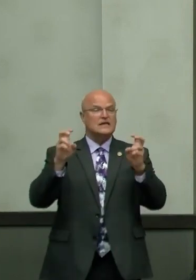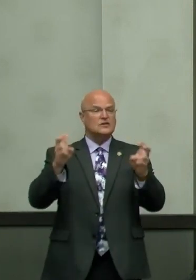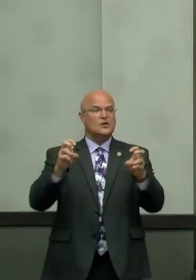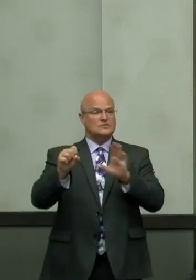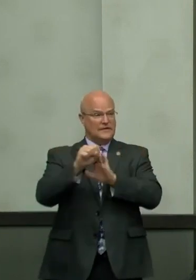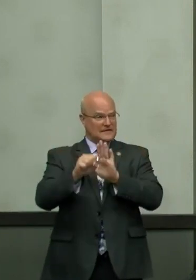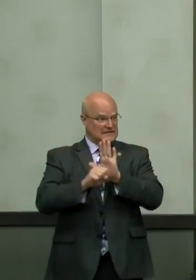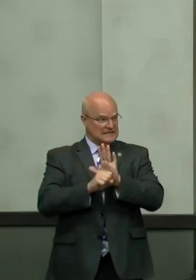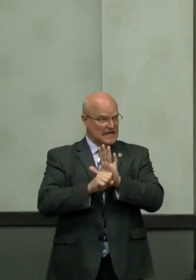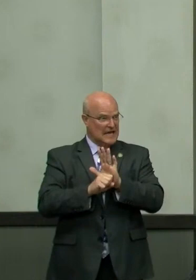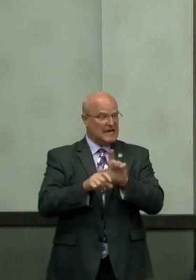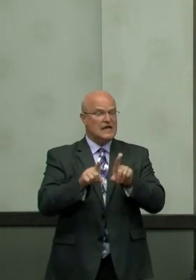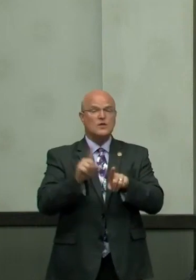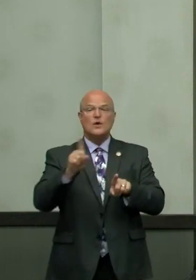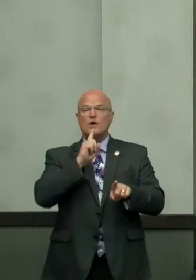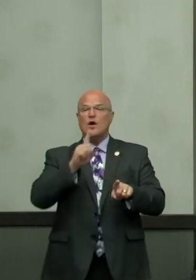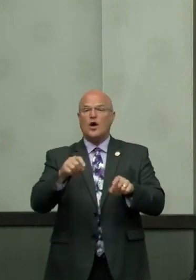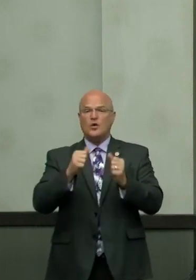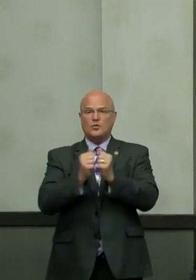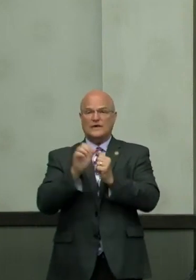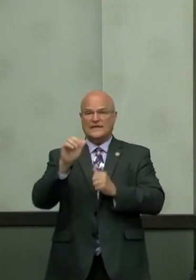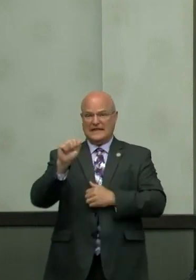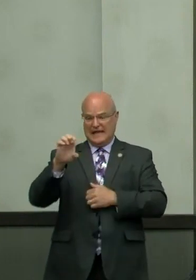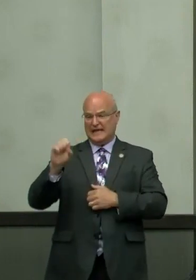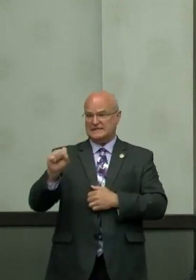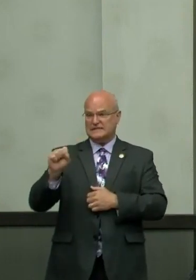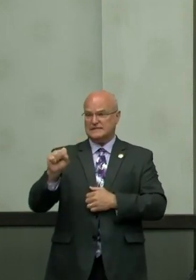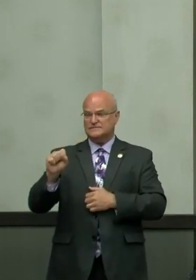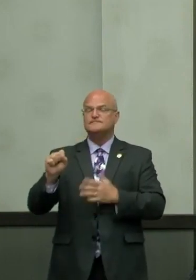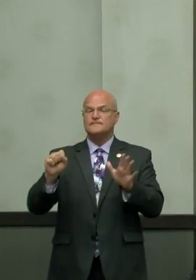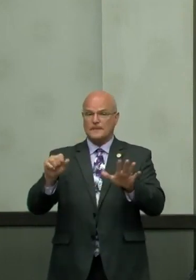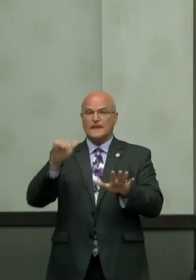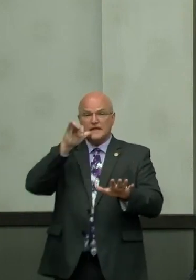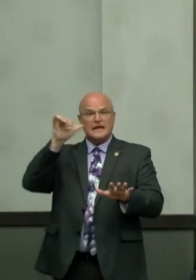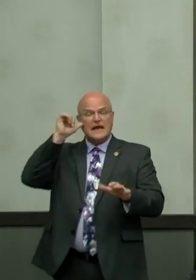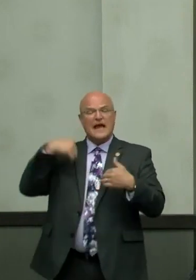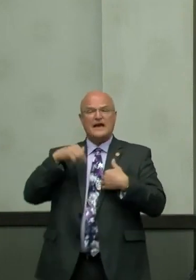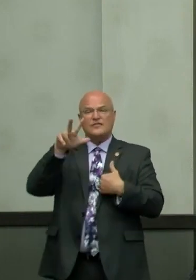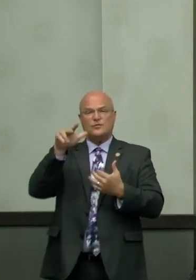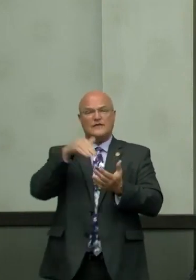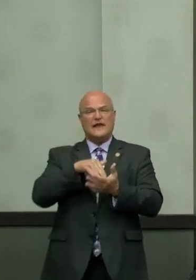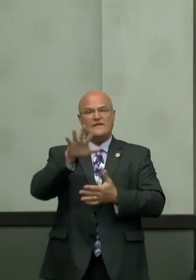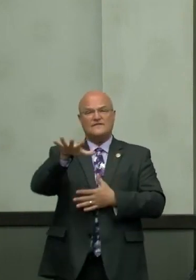of the state as to where we are in our cases. Yesterday, we had